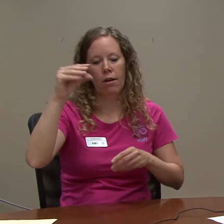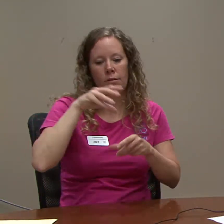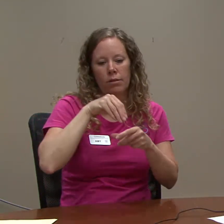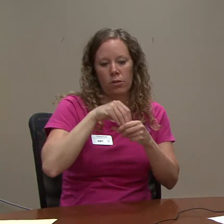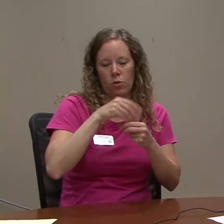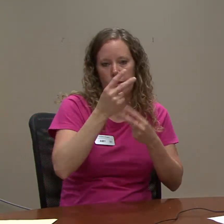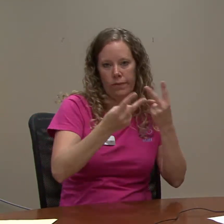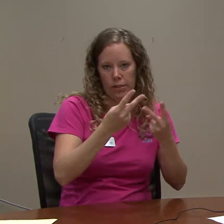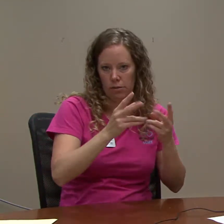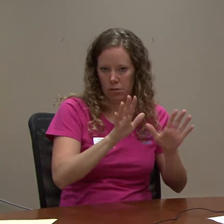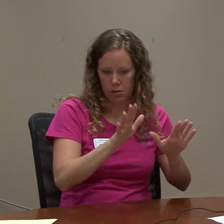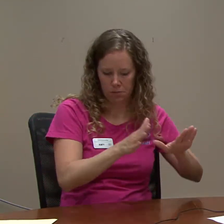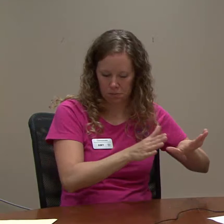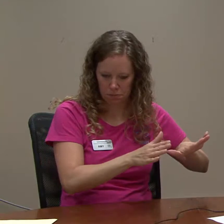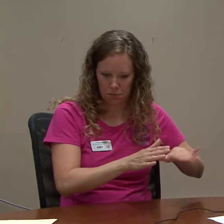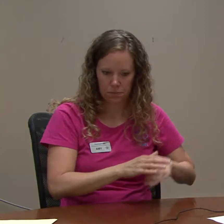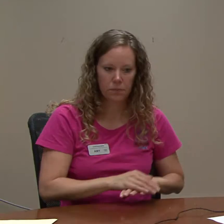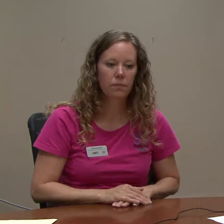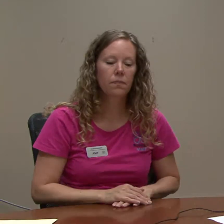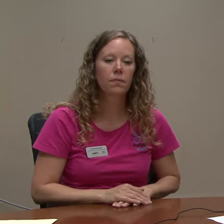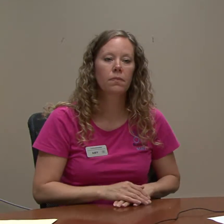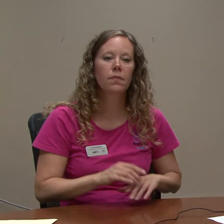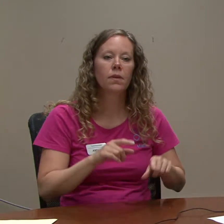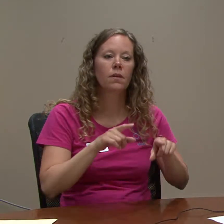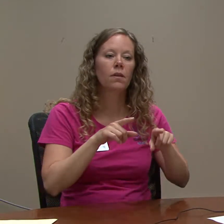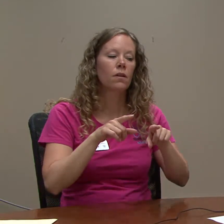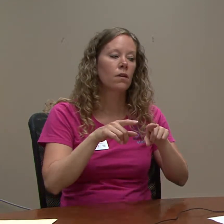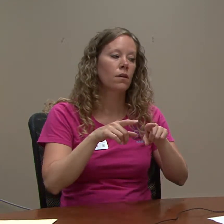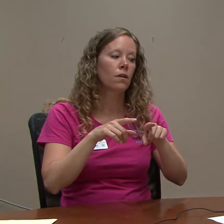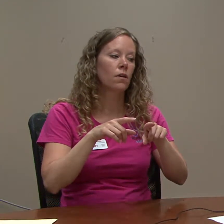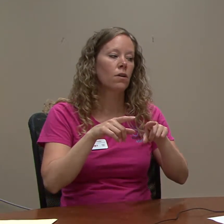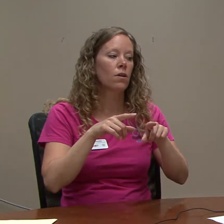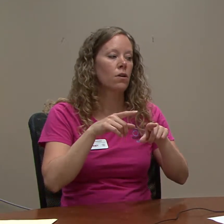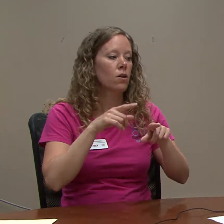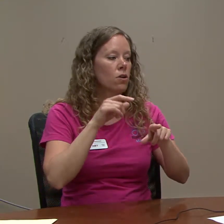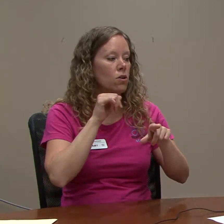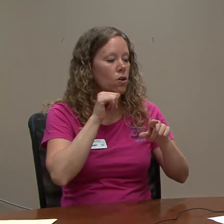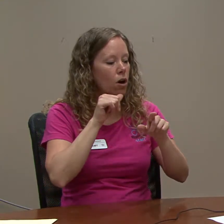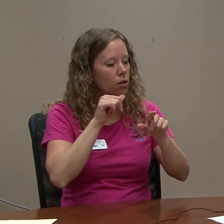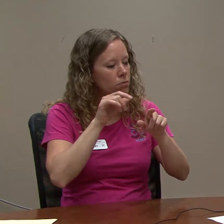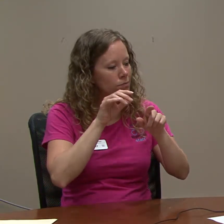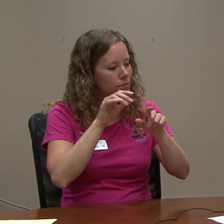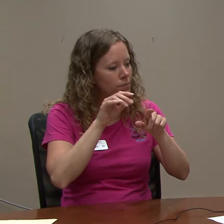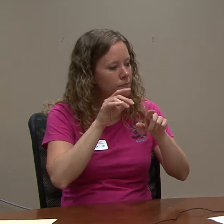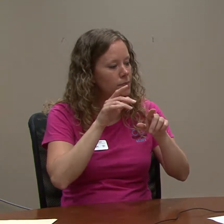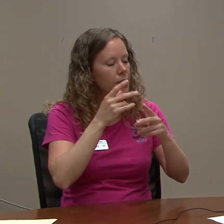visits. And the definition has changed from non-essential non-essential